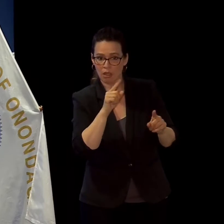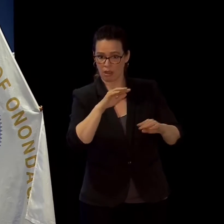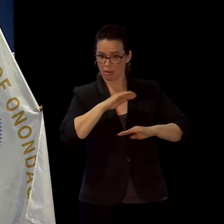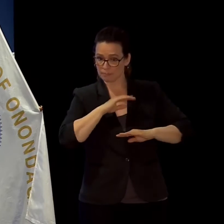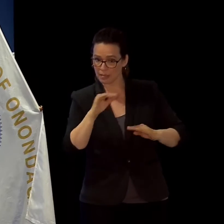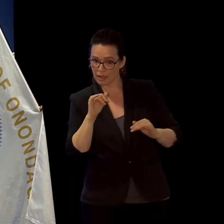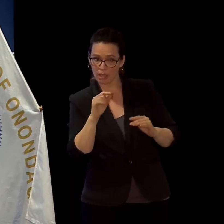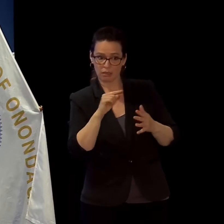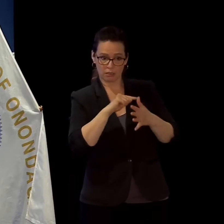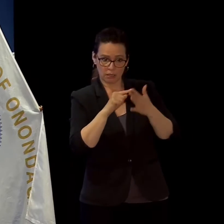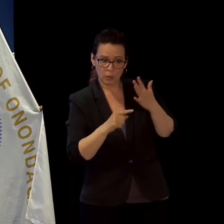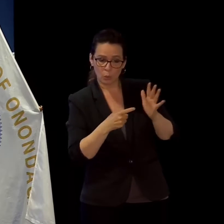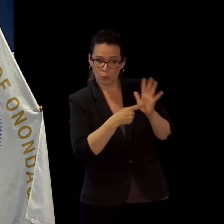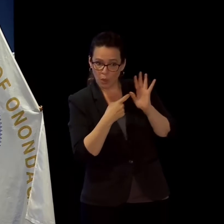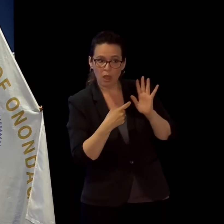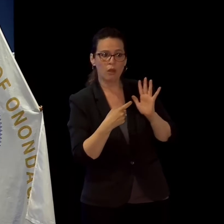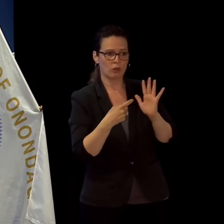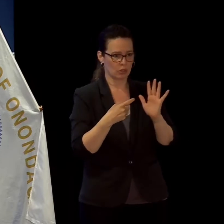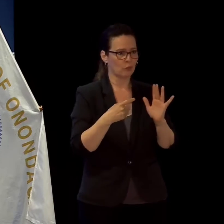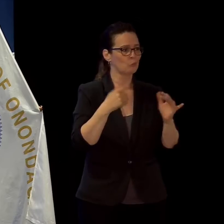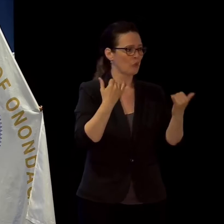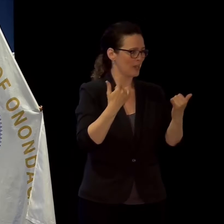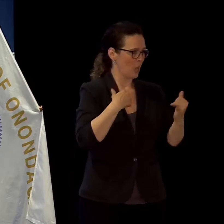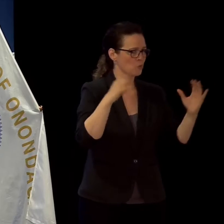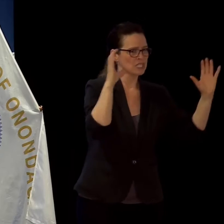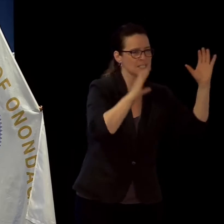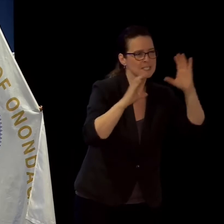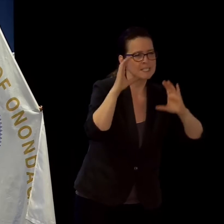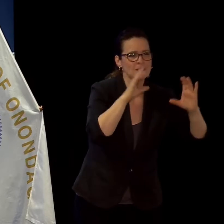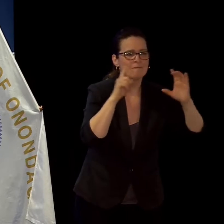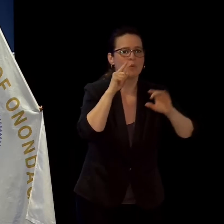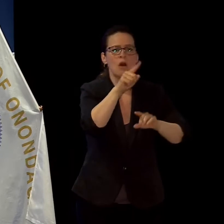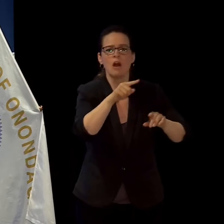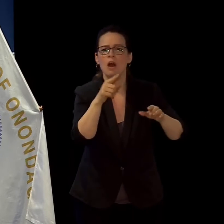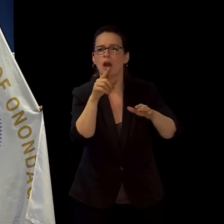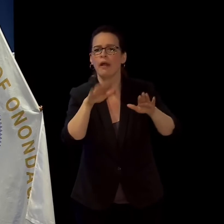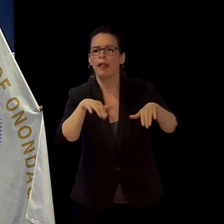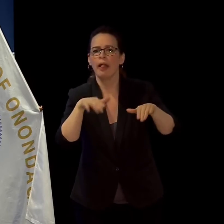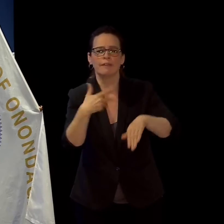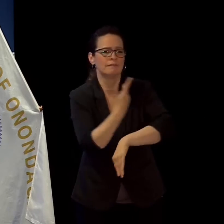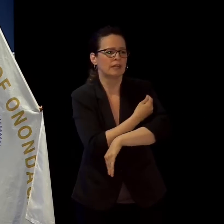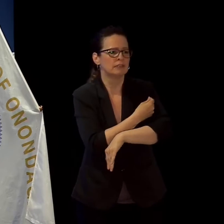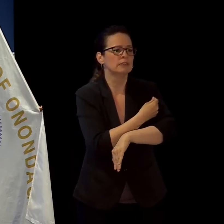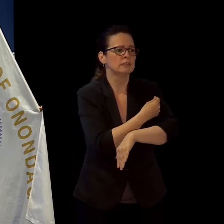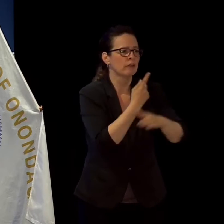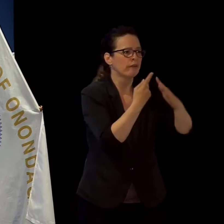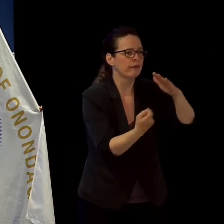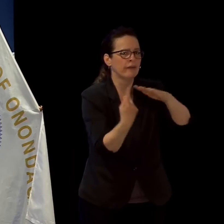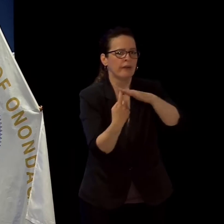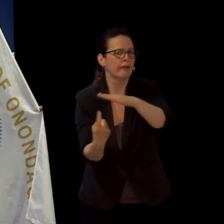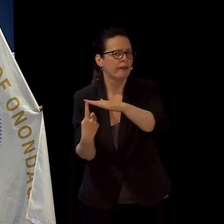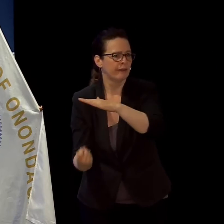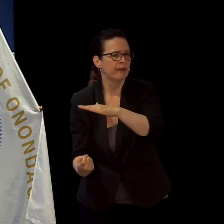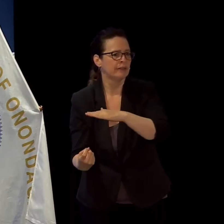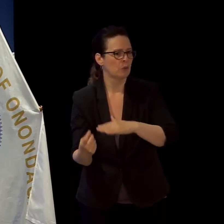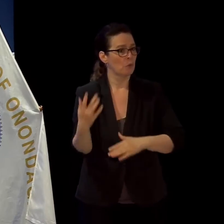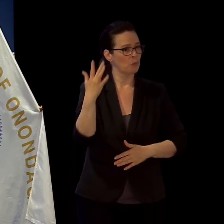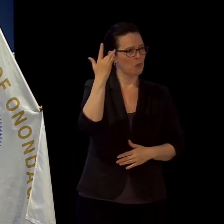vaccine opportunity to the neighborhoods, and about trying to really identify folks who are hesitant, truly